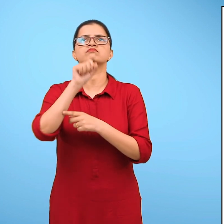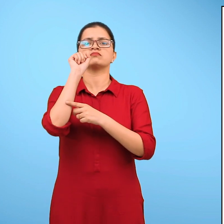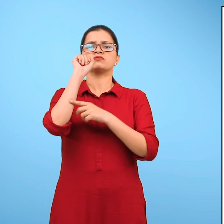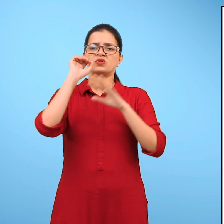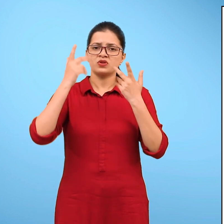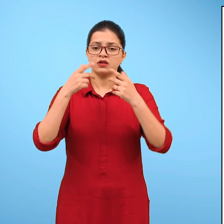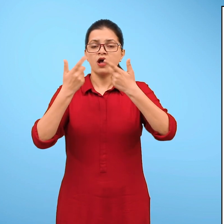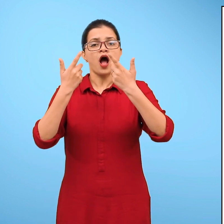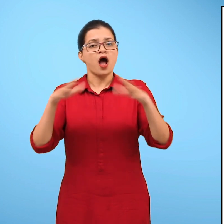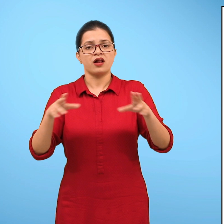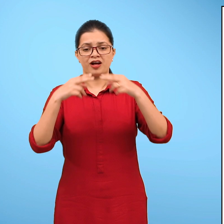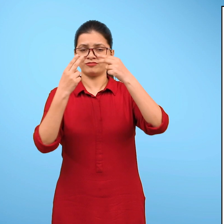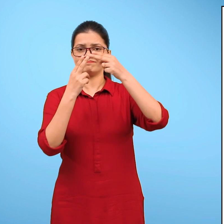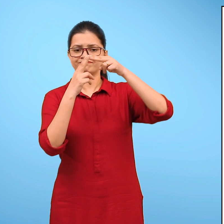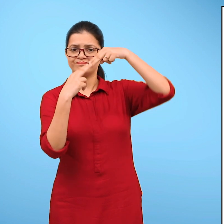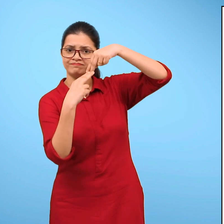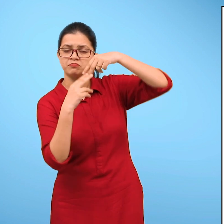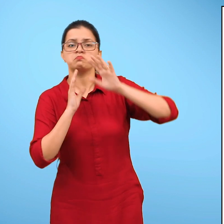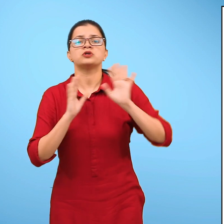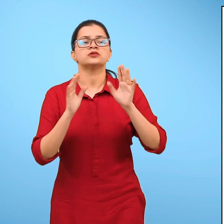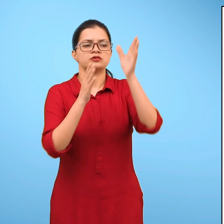lifts, does not move at all.